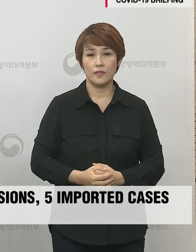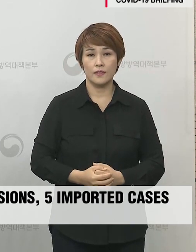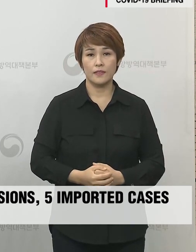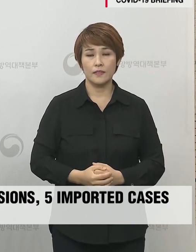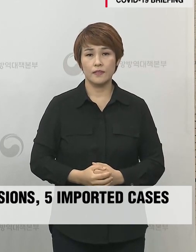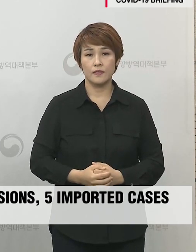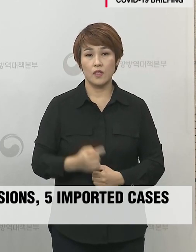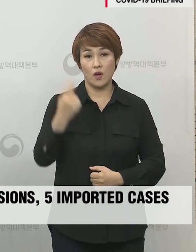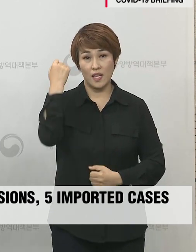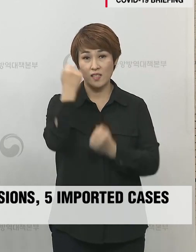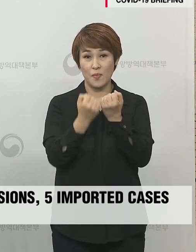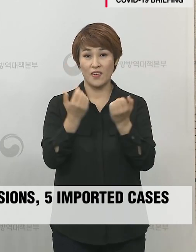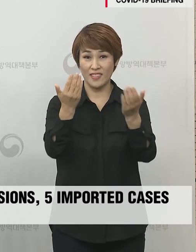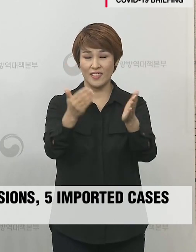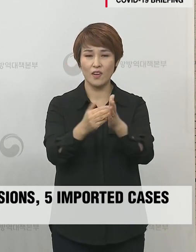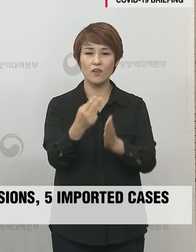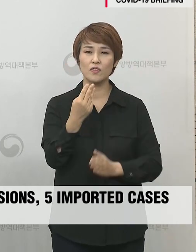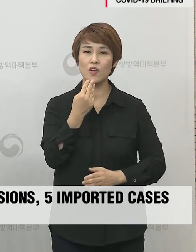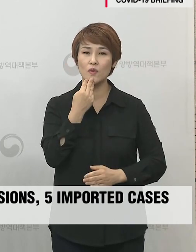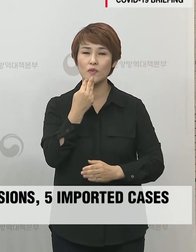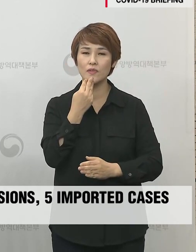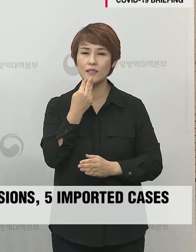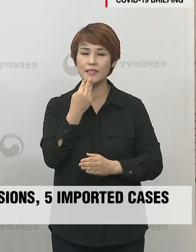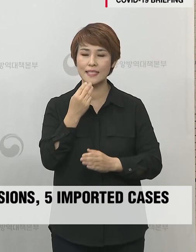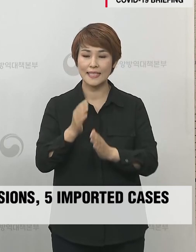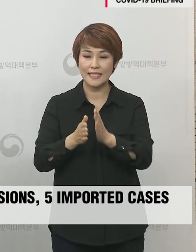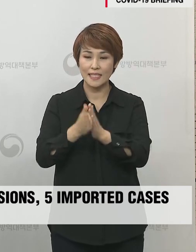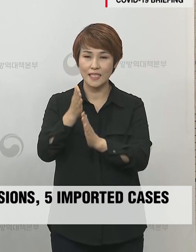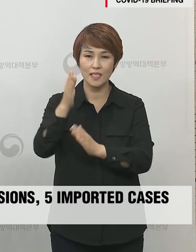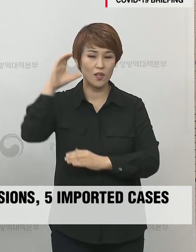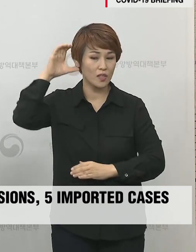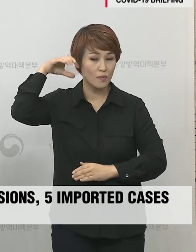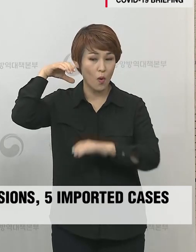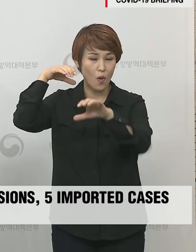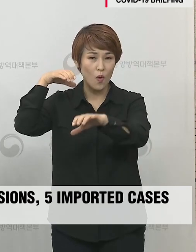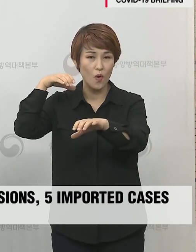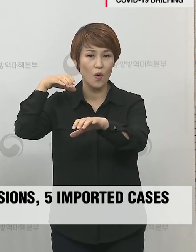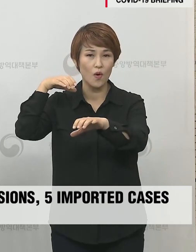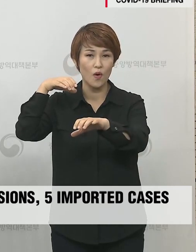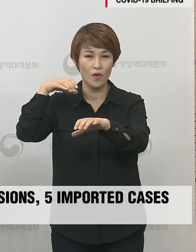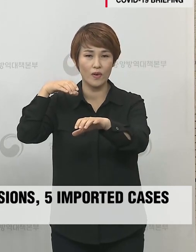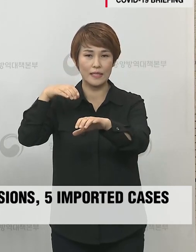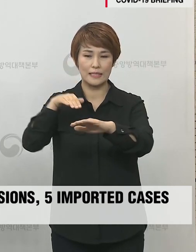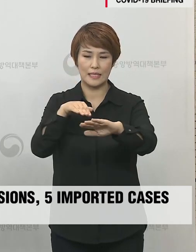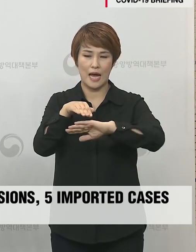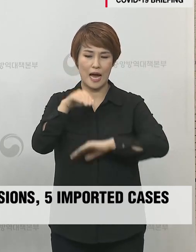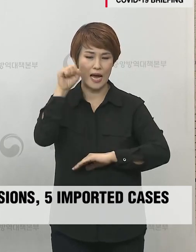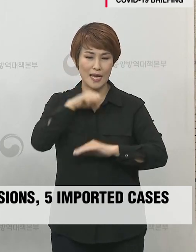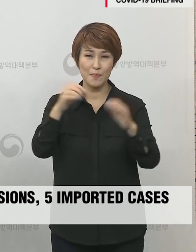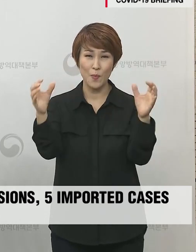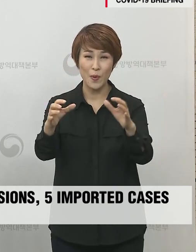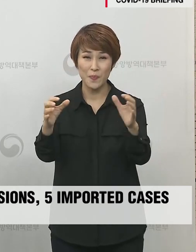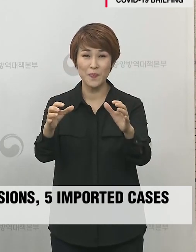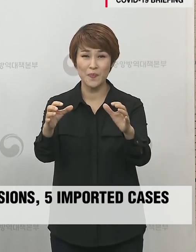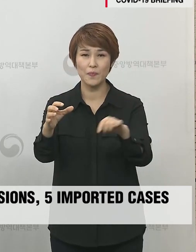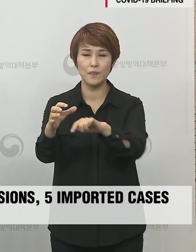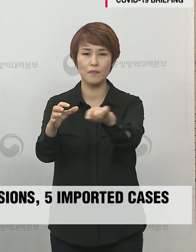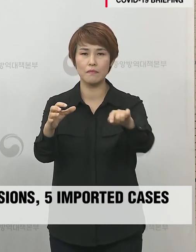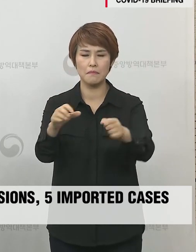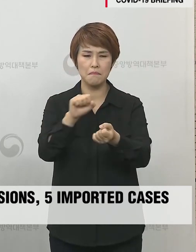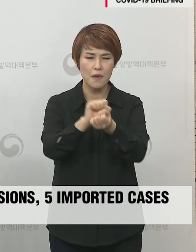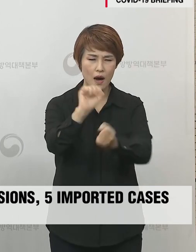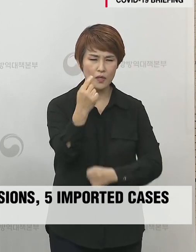total of 71 people have been confirmed to date. We have told you yesterday that related to a car enthusiast club